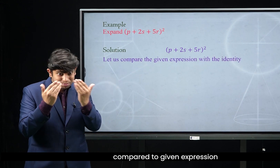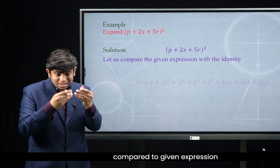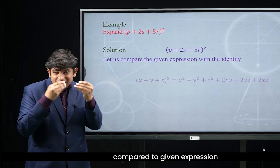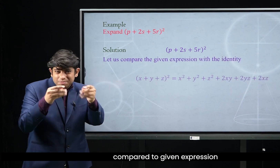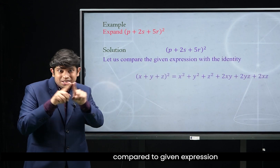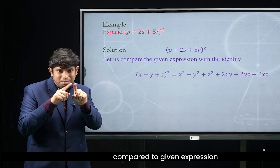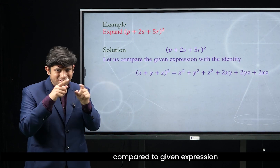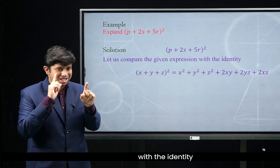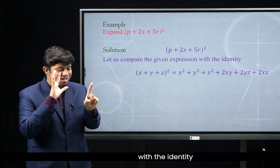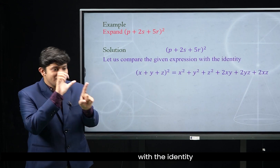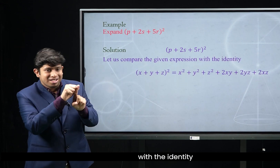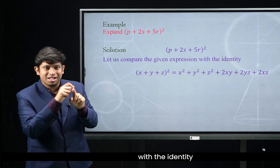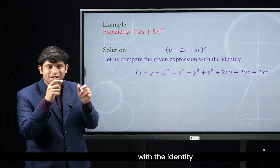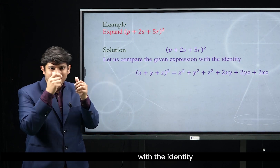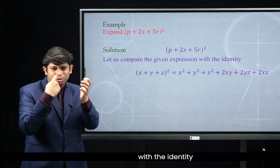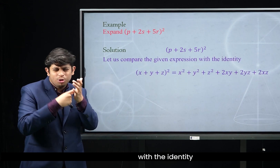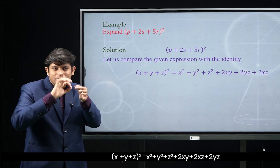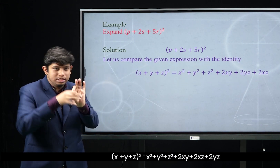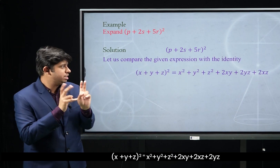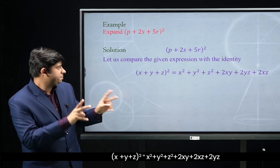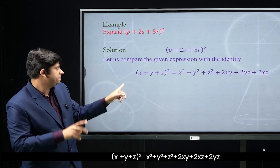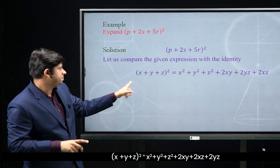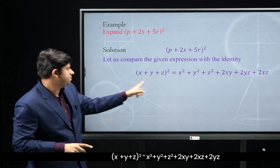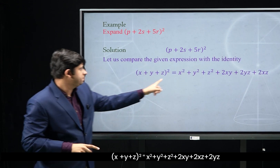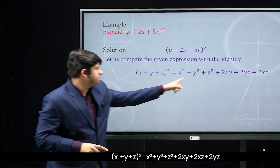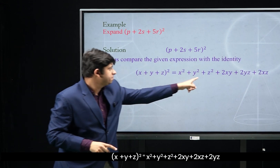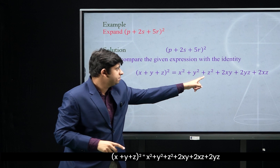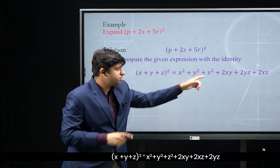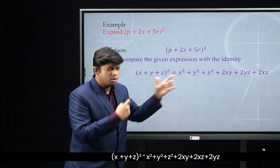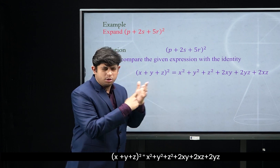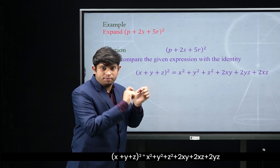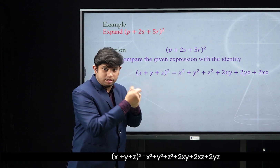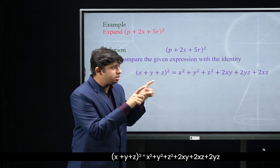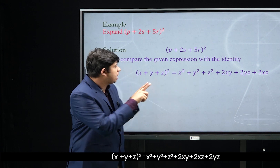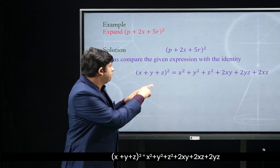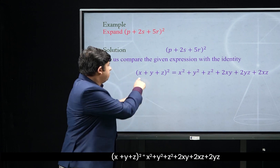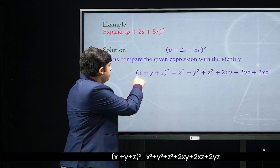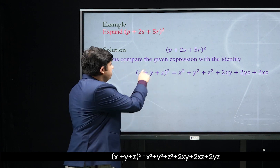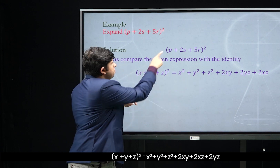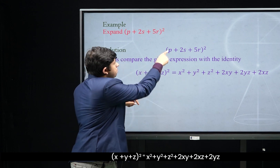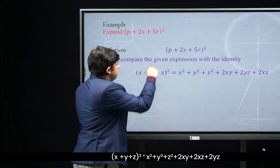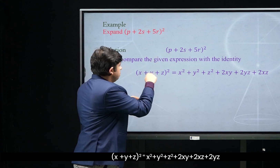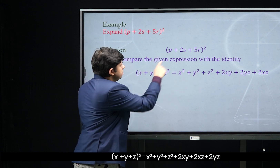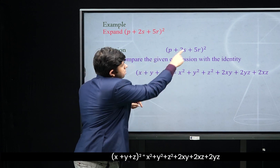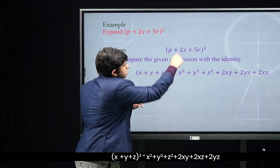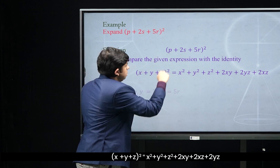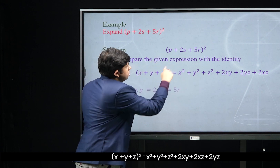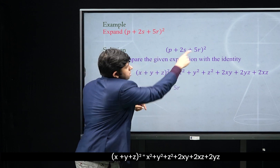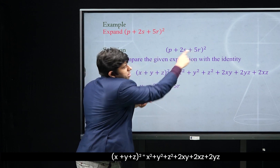given expression with the identity x plus y plus z whole square is equal to x square plus y square plus z square plus 2xy